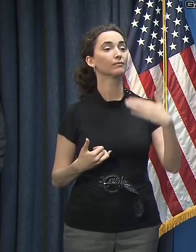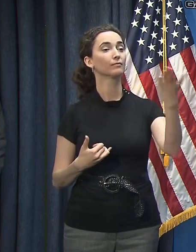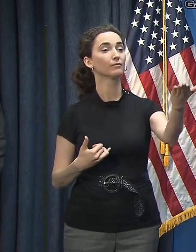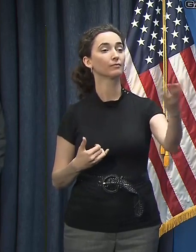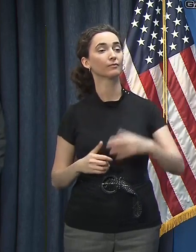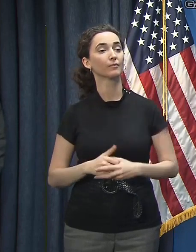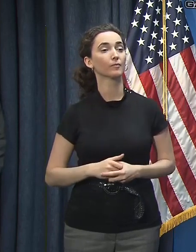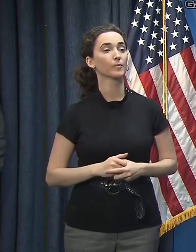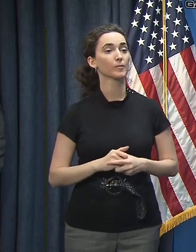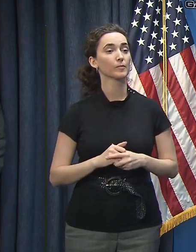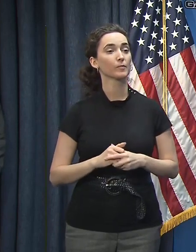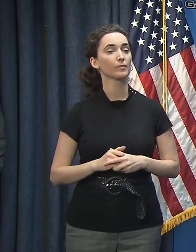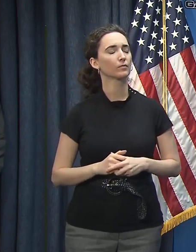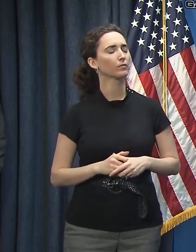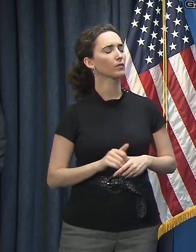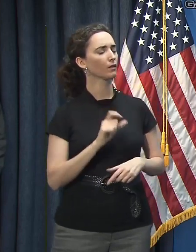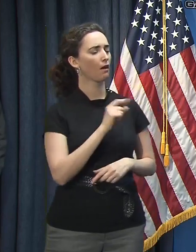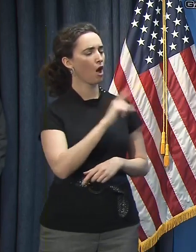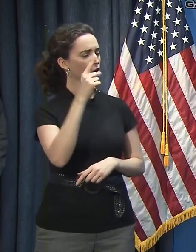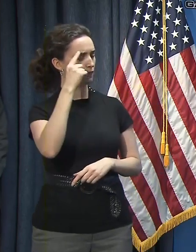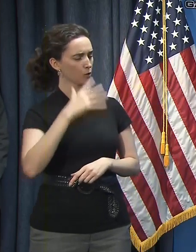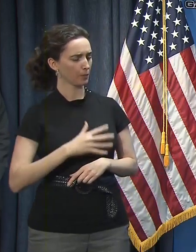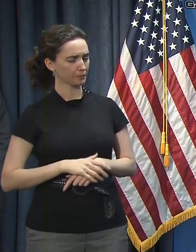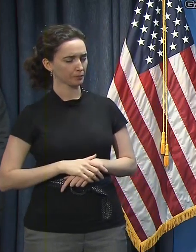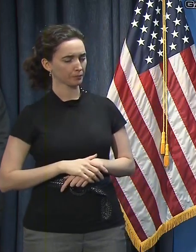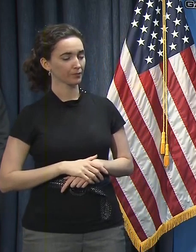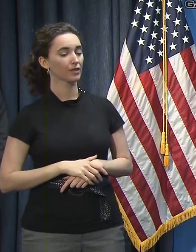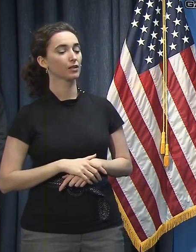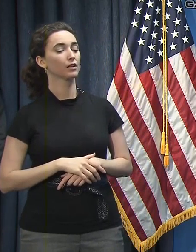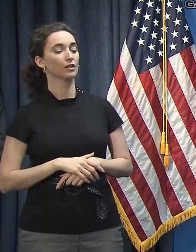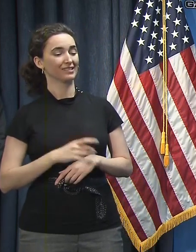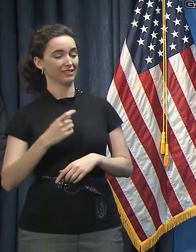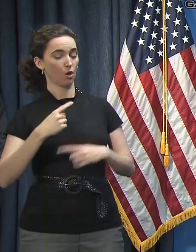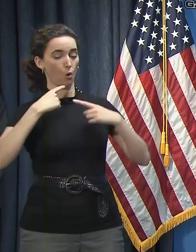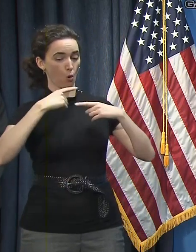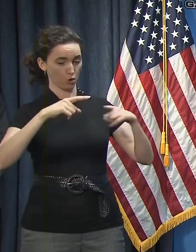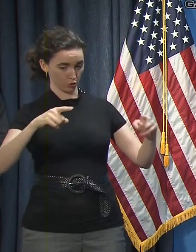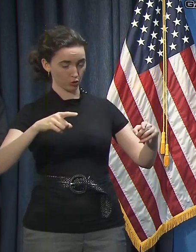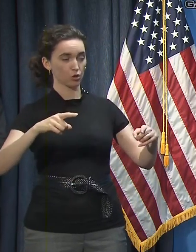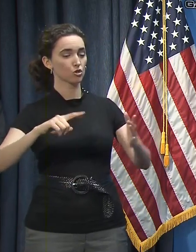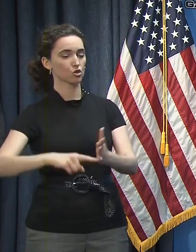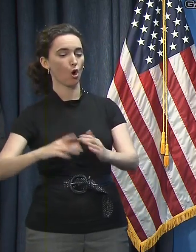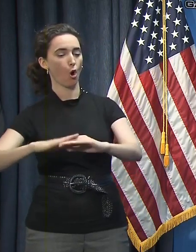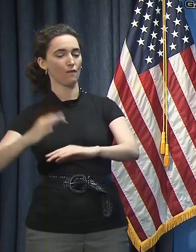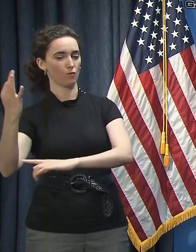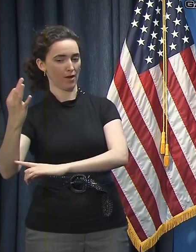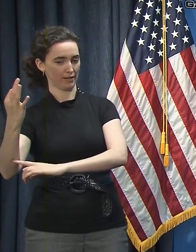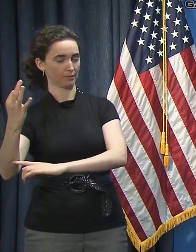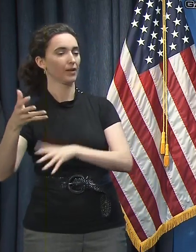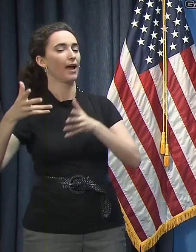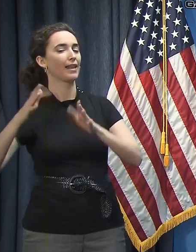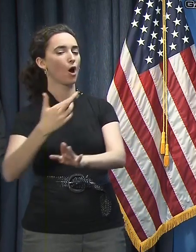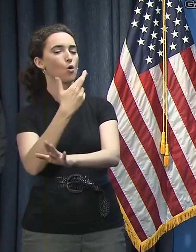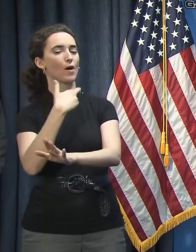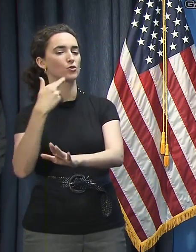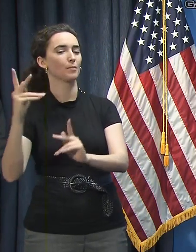Governor, on the order that's going into effect, I guess, Friday, with the restaurants and allowing them to have the outdoor